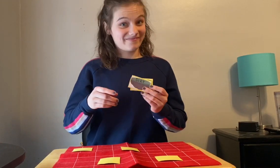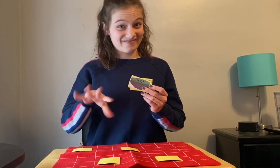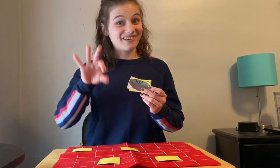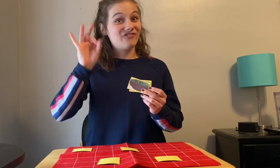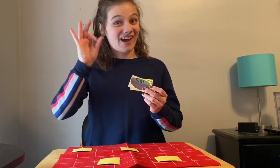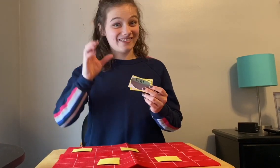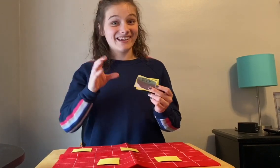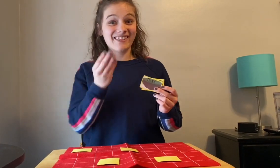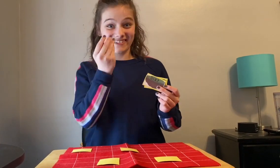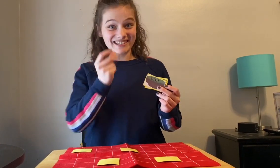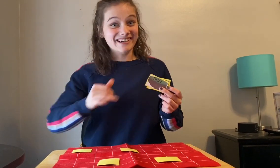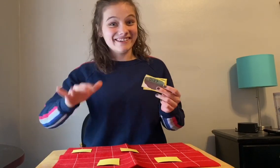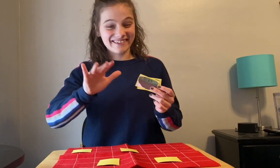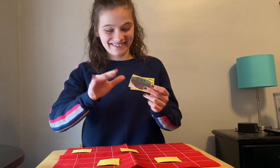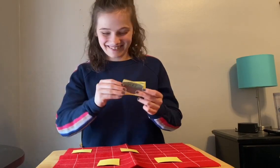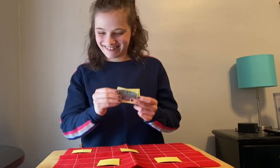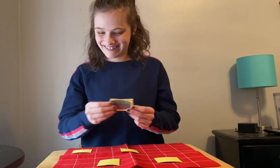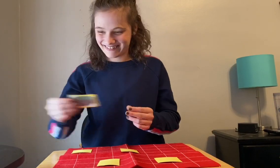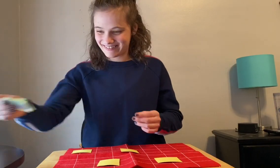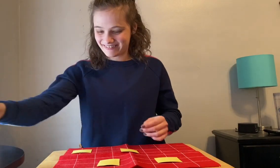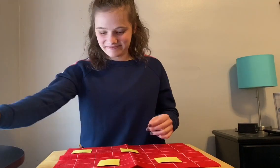We found the other dirt.